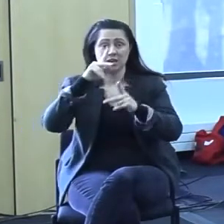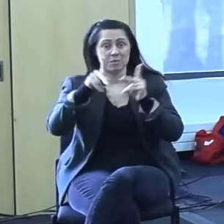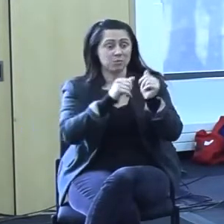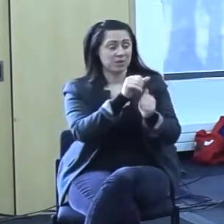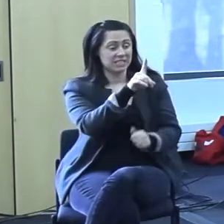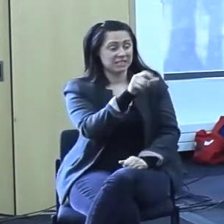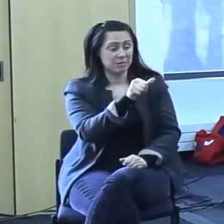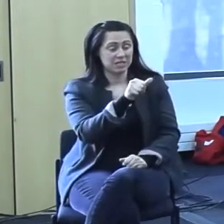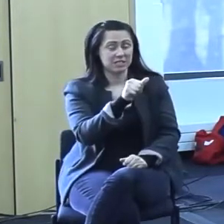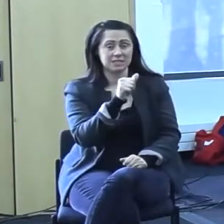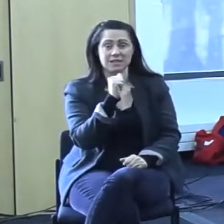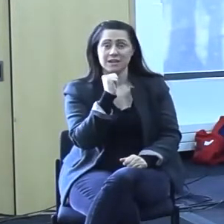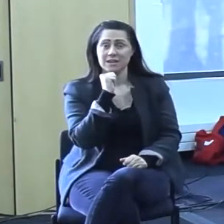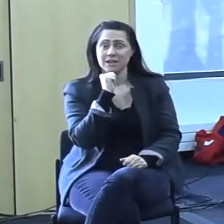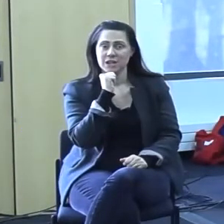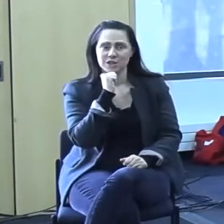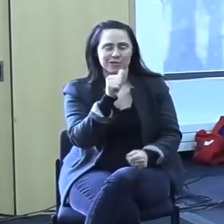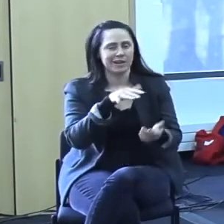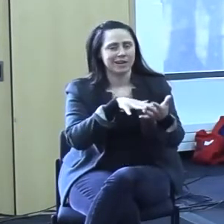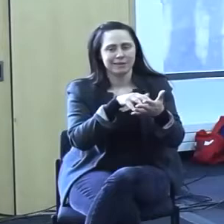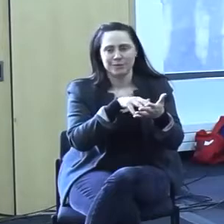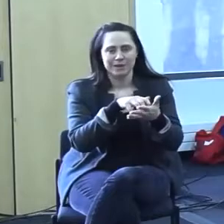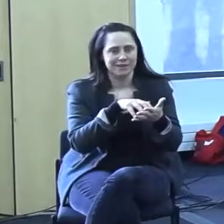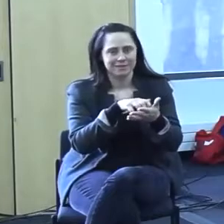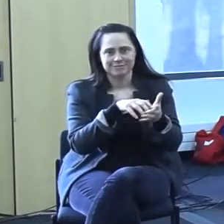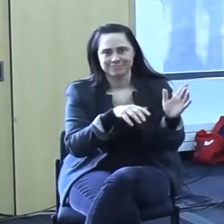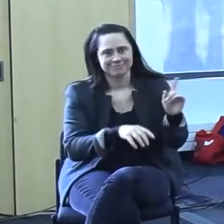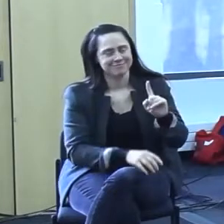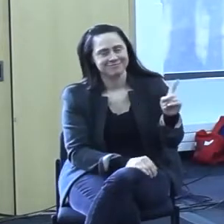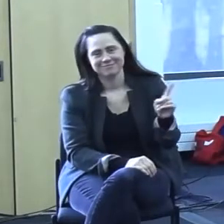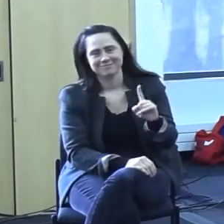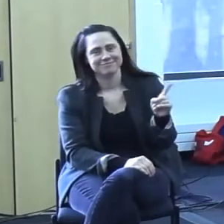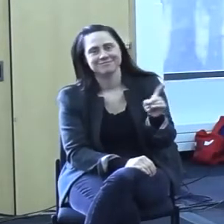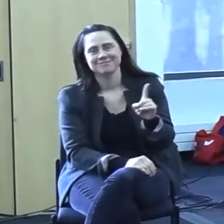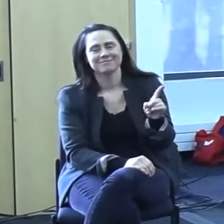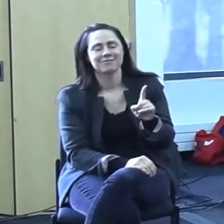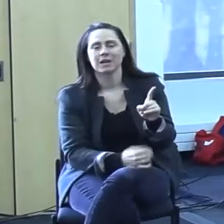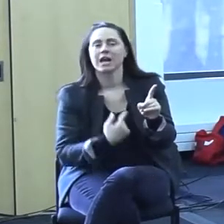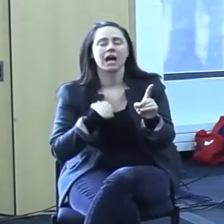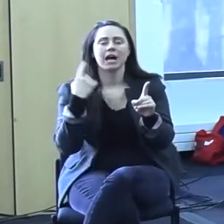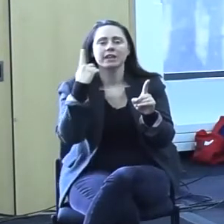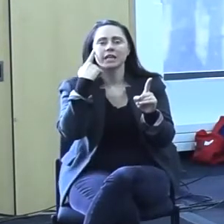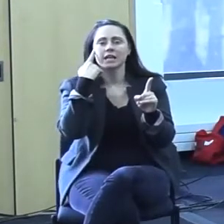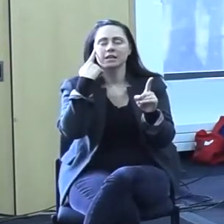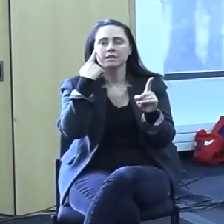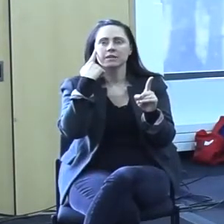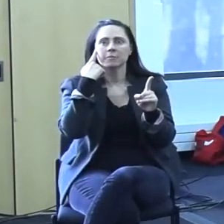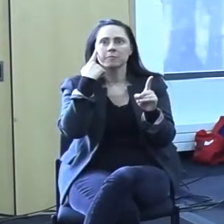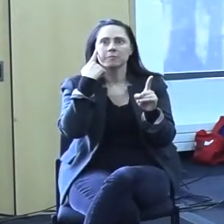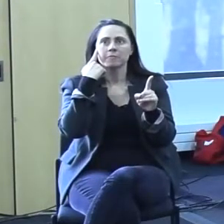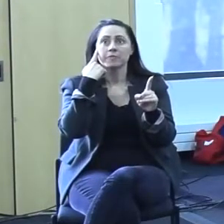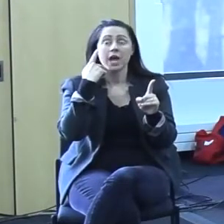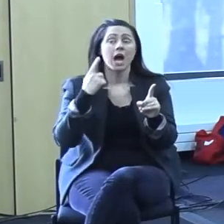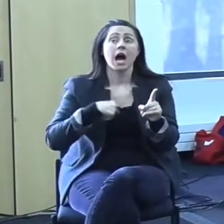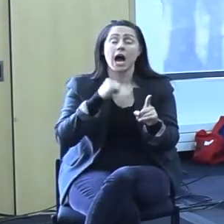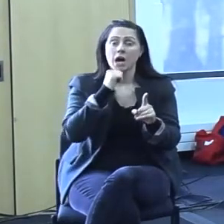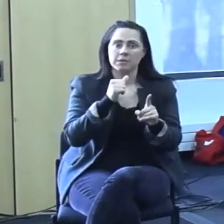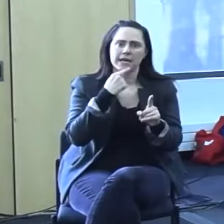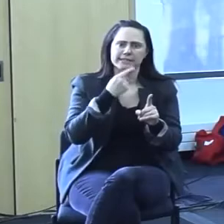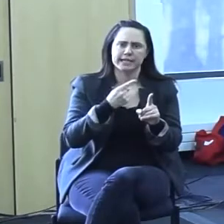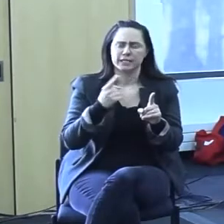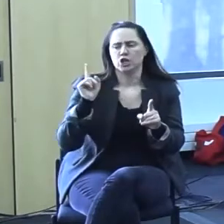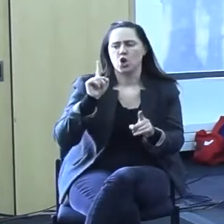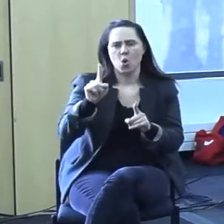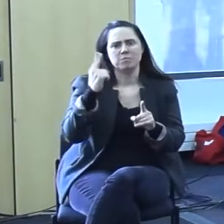with disabilities are not as fragile as they think we are. I think that, I mean, I'm not advocating to go